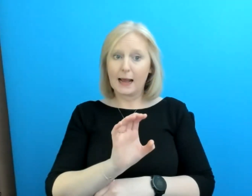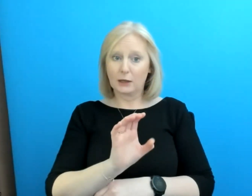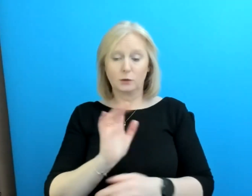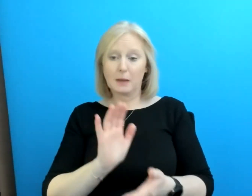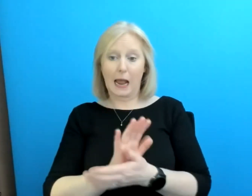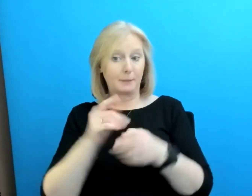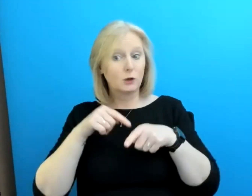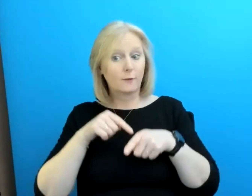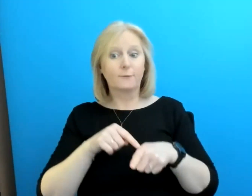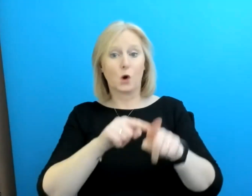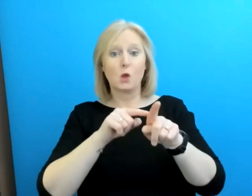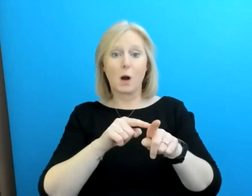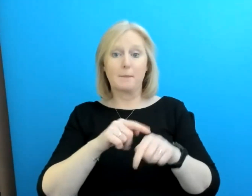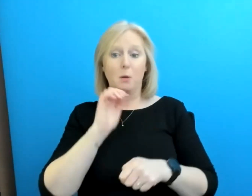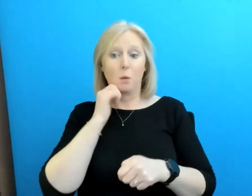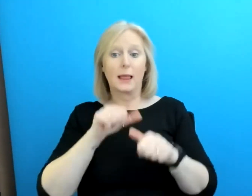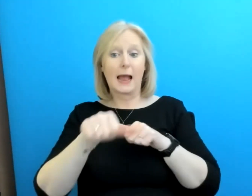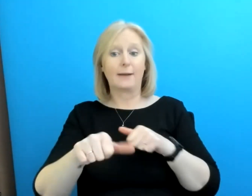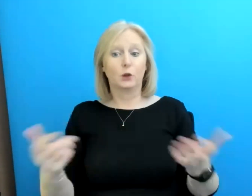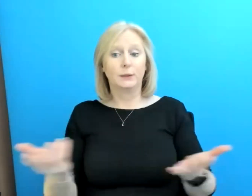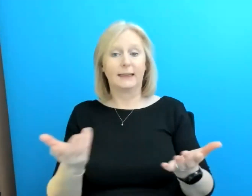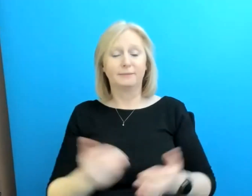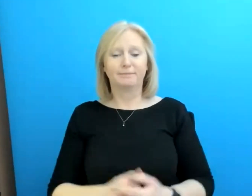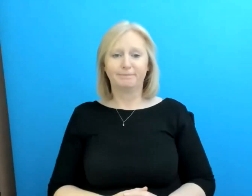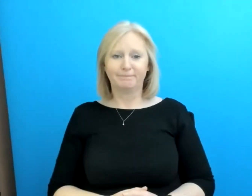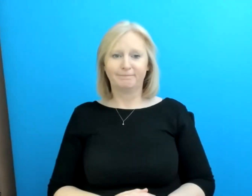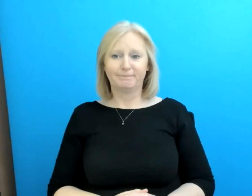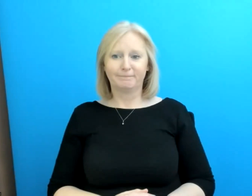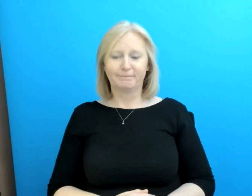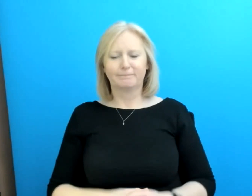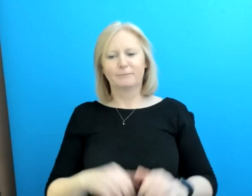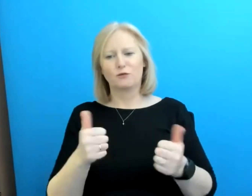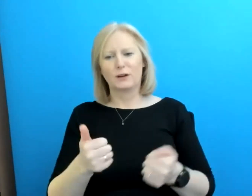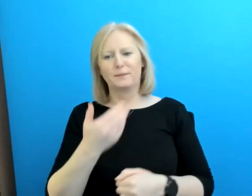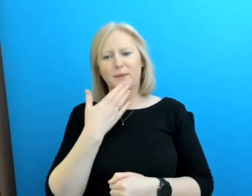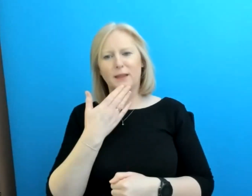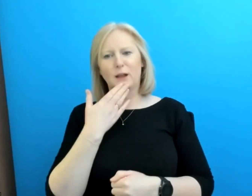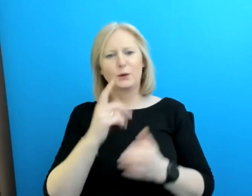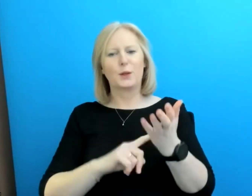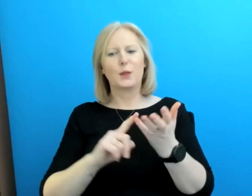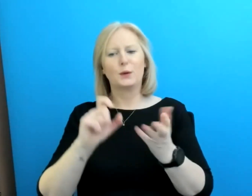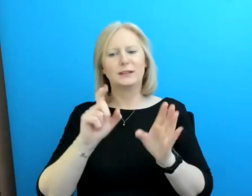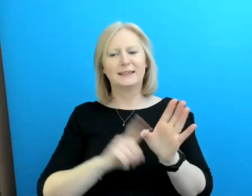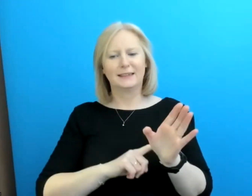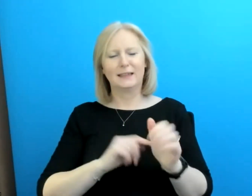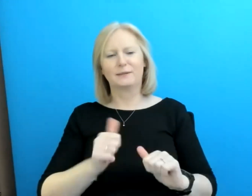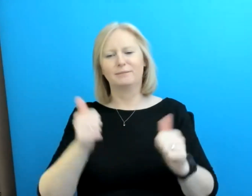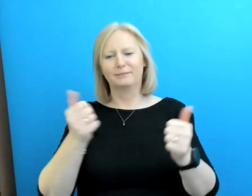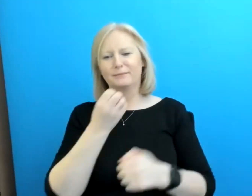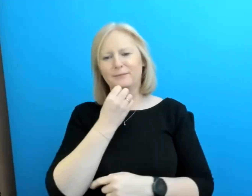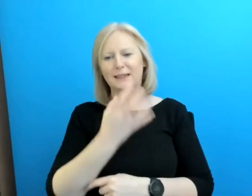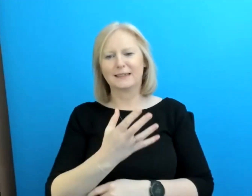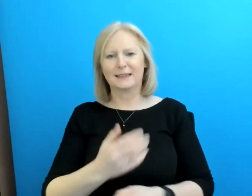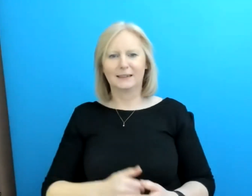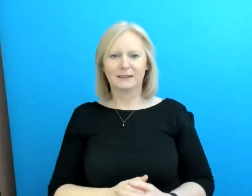follow up on after this webinar. Brilliant. Thank you so much, Lucy. That was fantastic. Moving